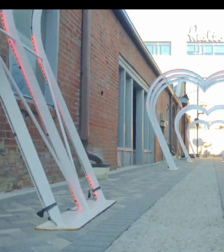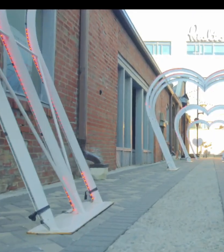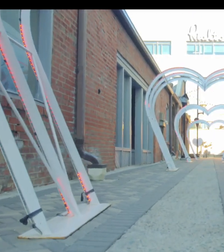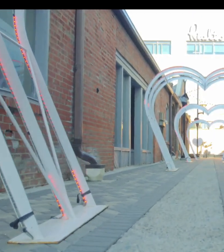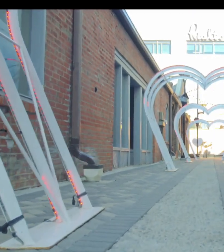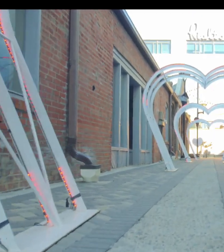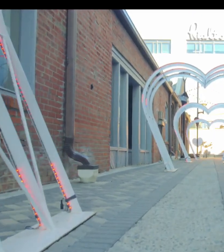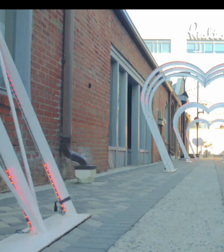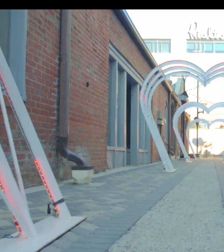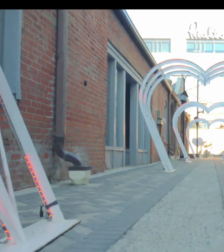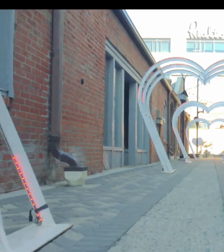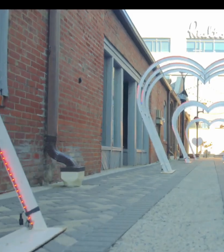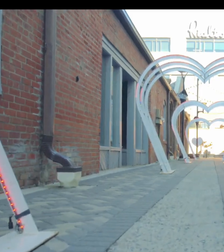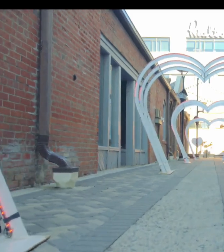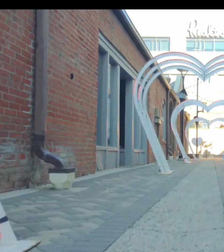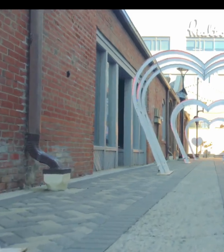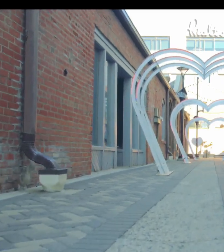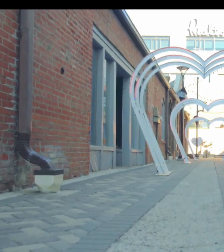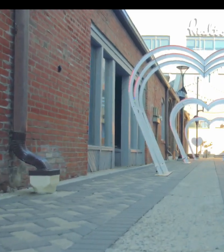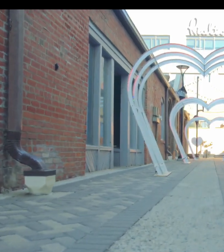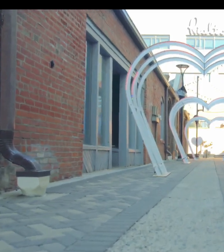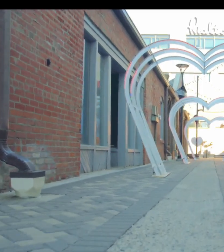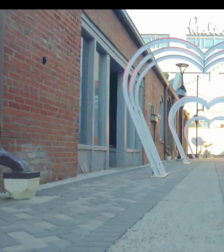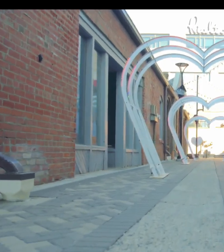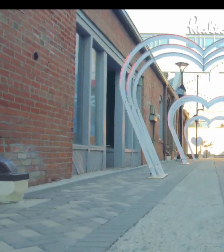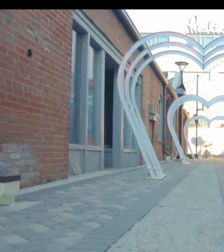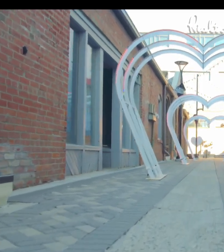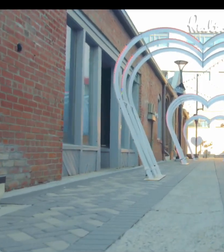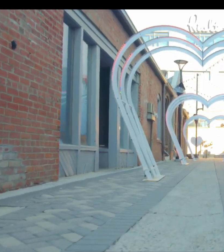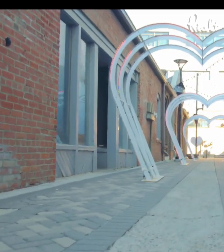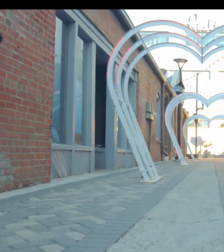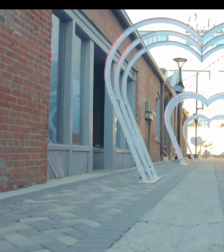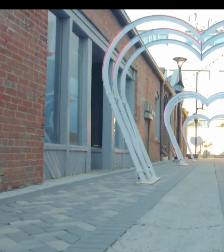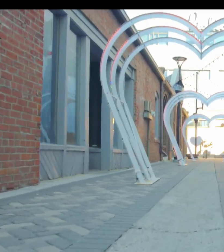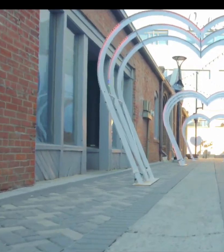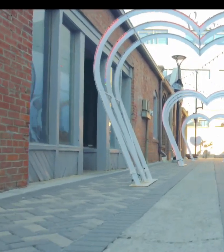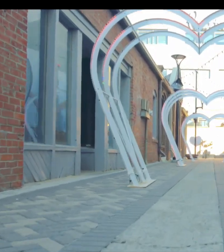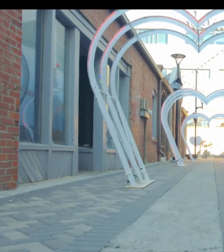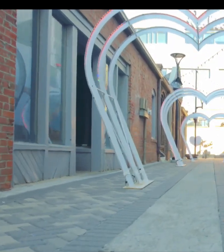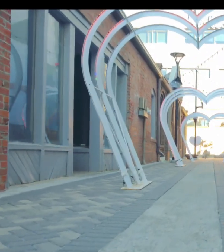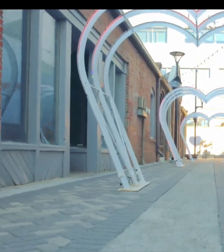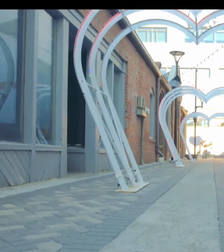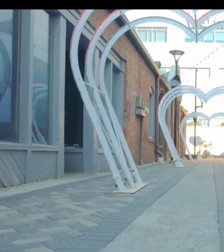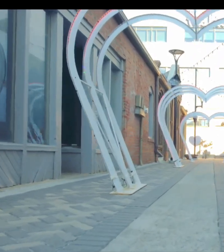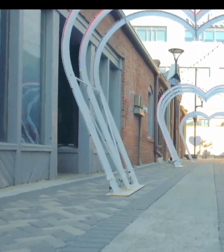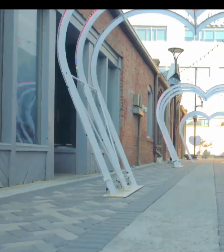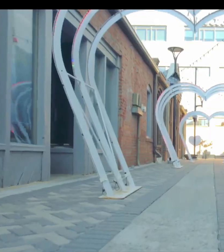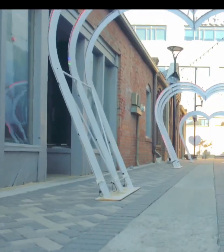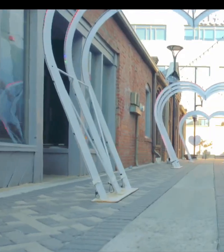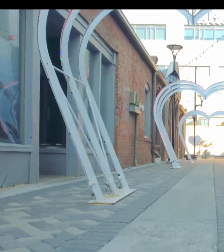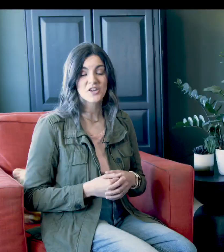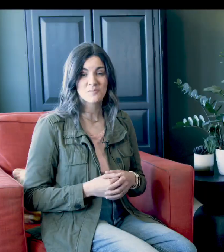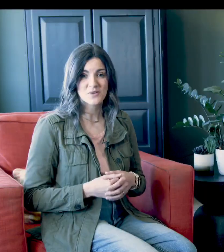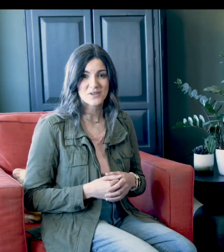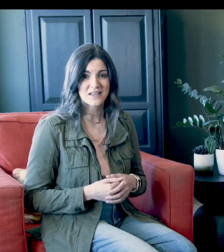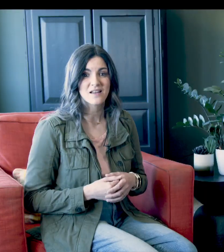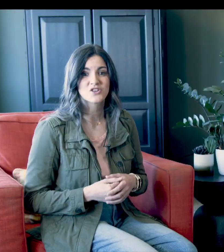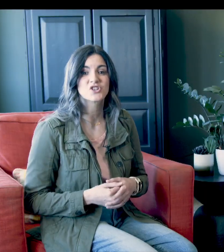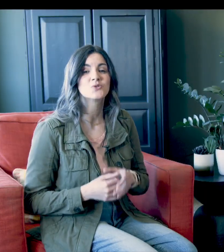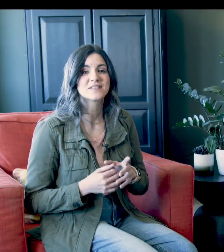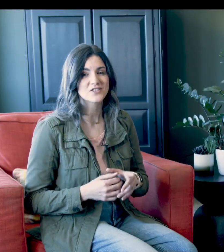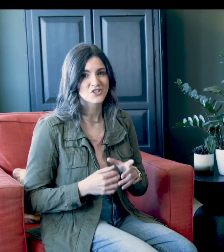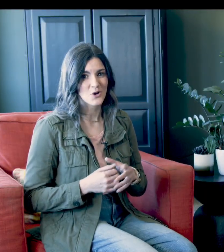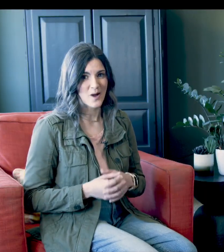Invite someone into the journey with you. This isn't just a move. It's a moment where hope takes shape because of a